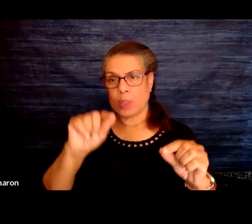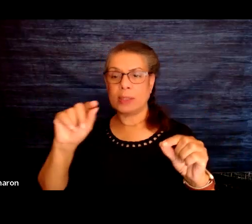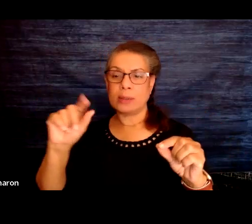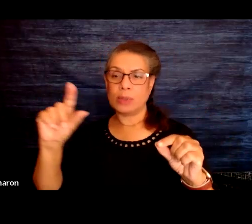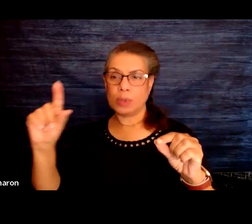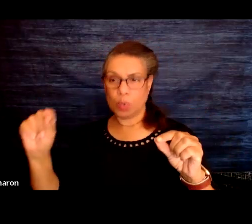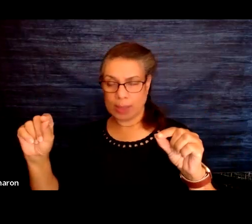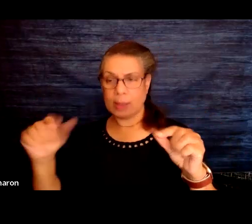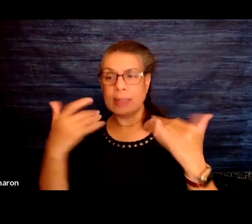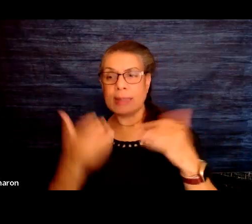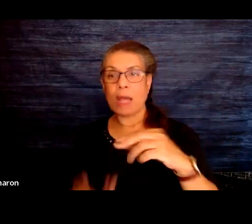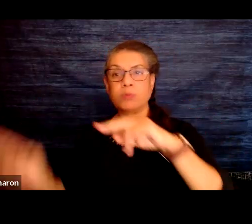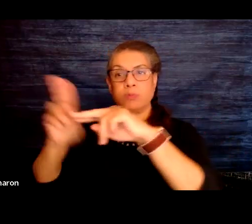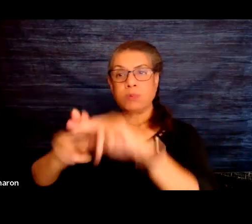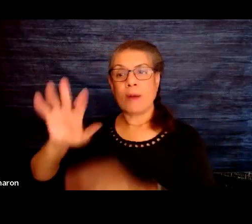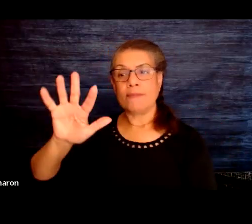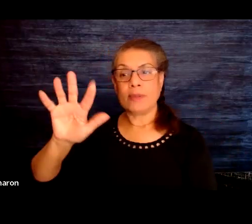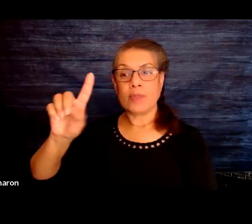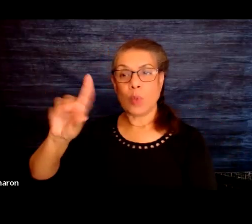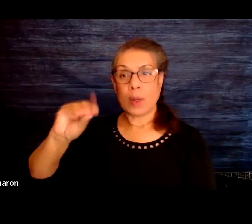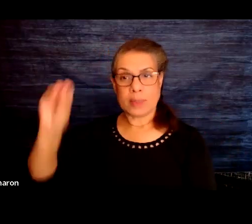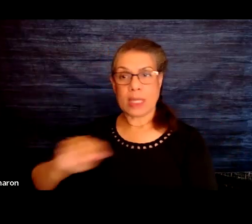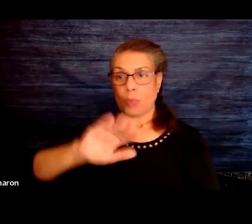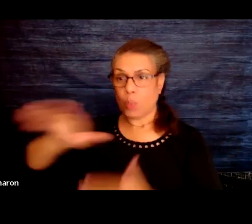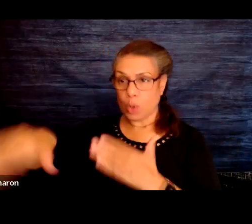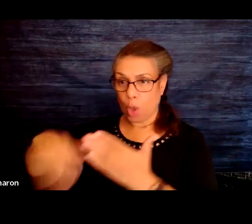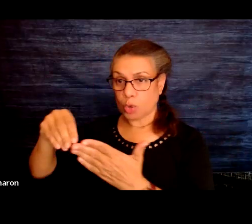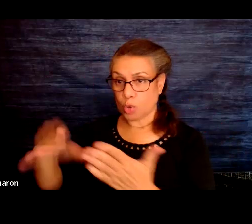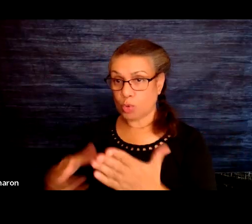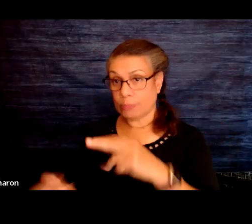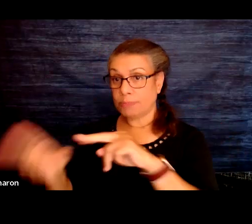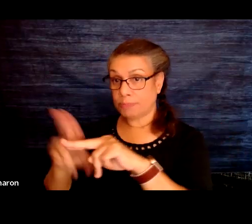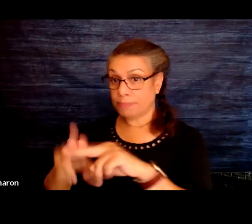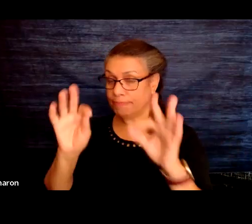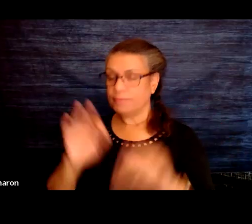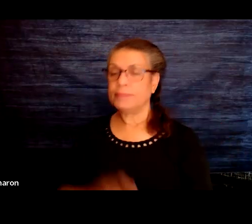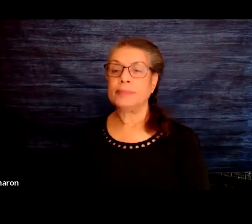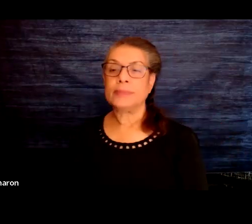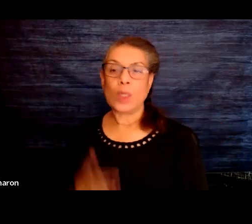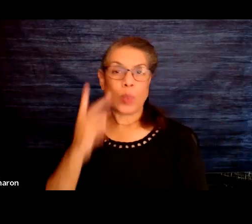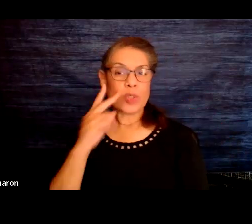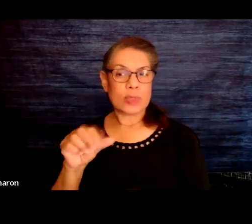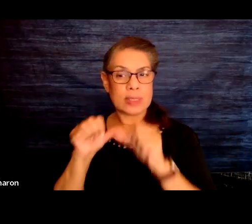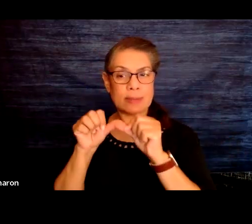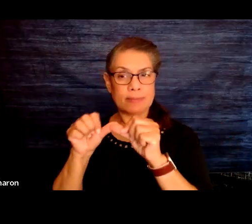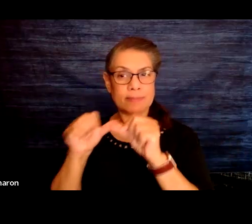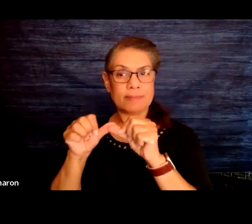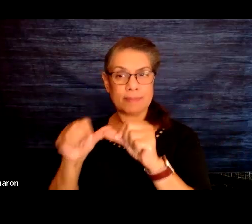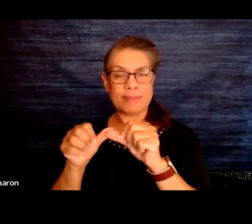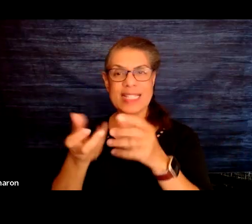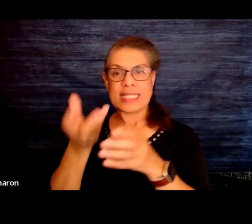class where we're up to 51% across all students. What you do also see here, though, is persistent achievement